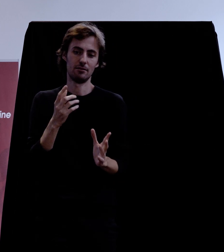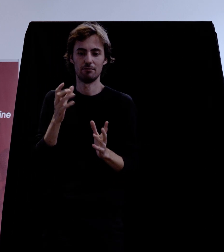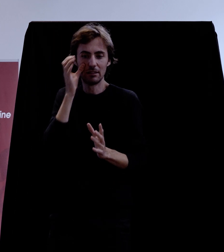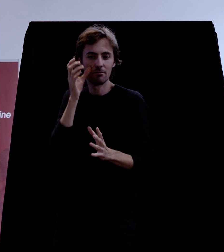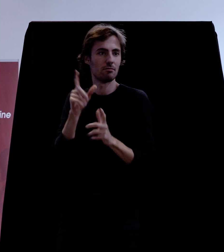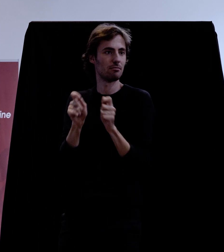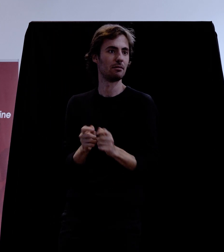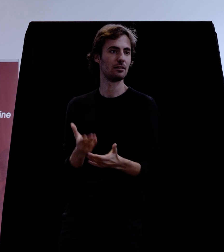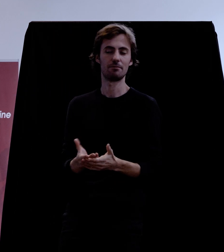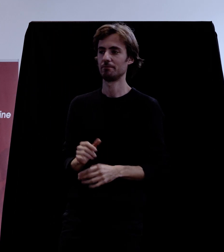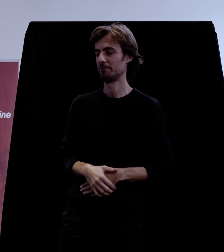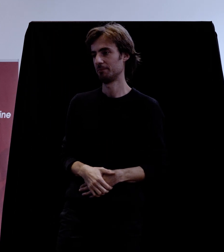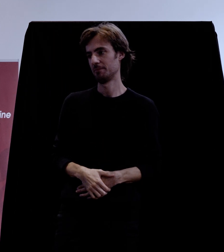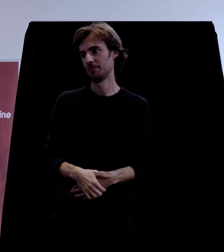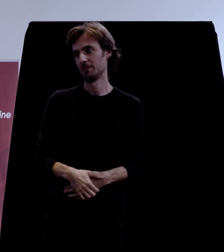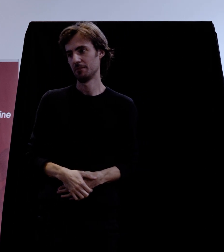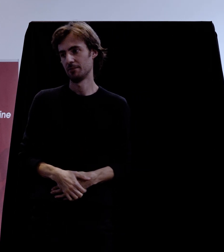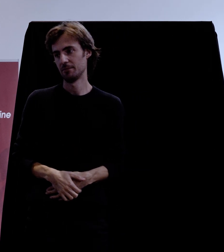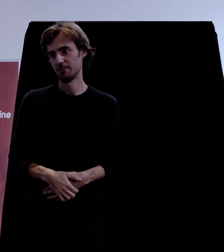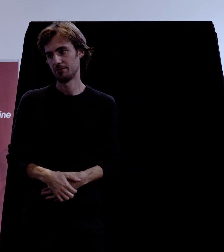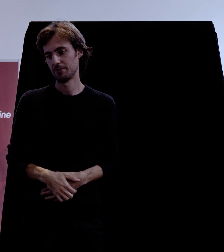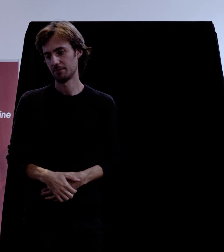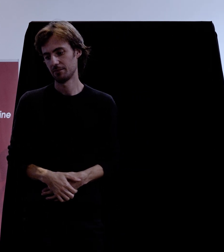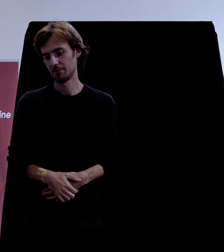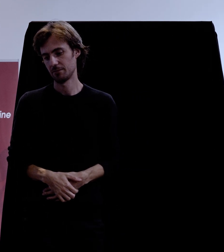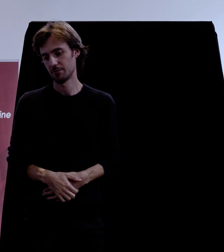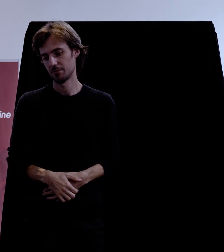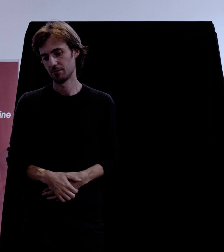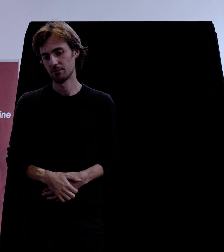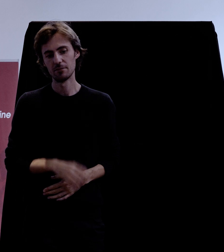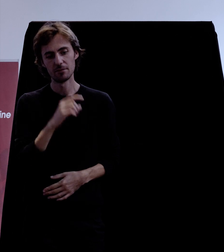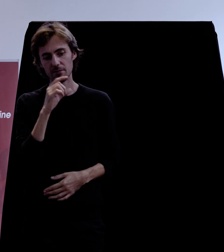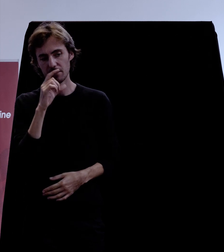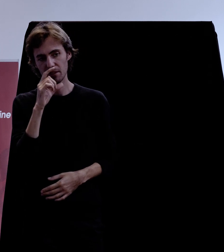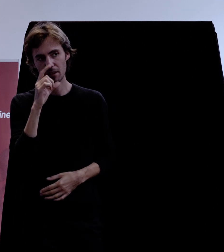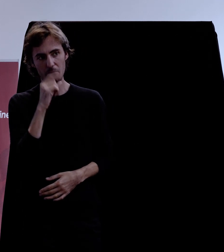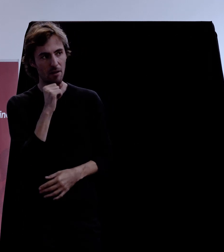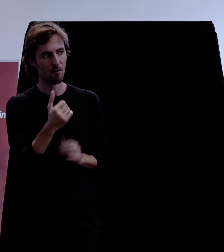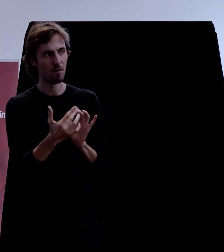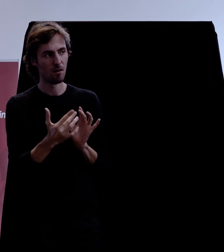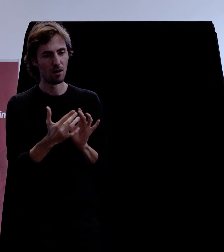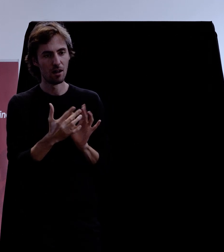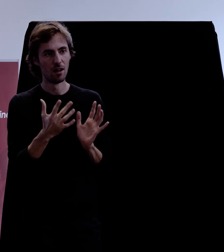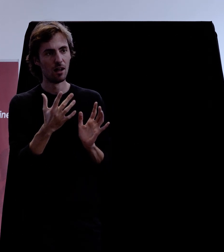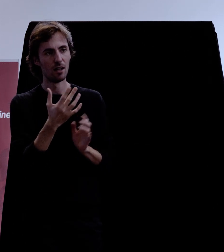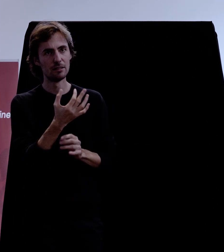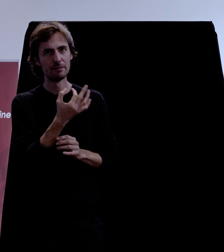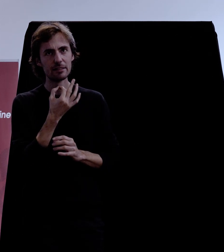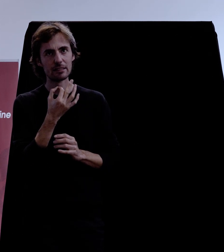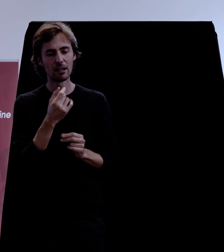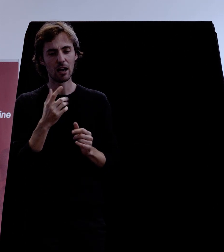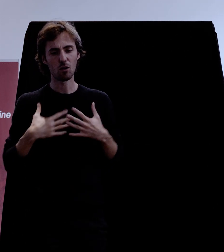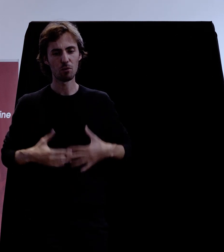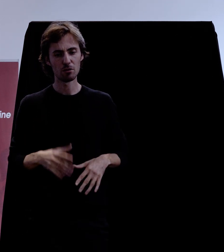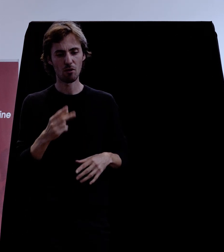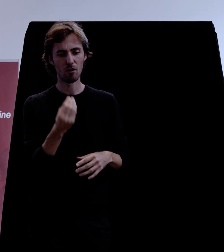I had a parent who contacted me and said, my child's behavior has gotten really, really bad. I don't remember now all the details of what she was